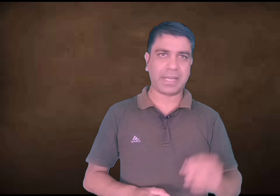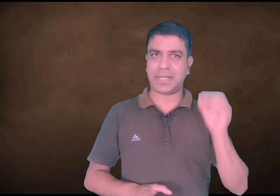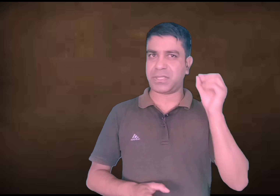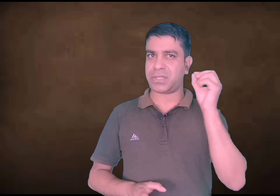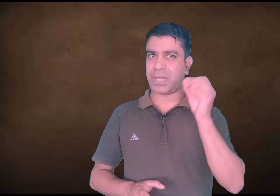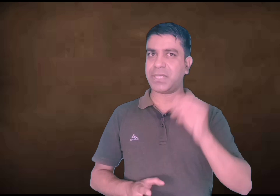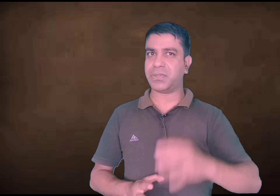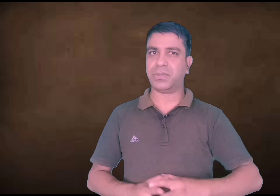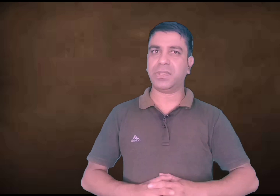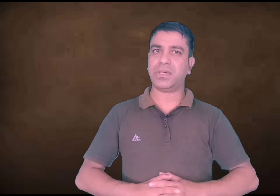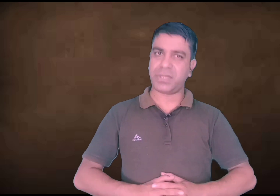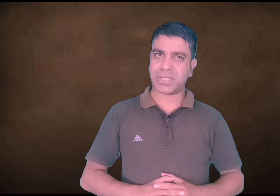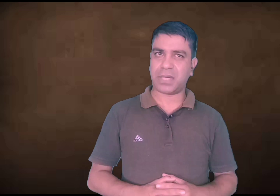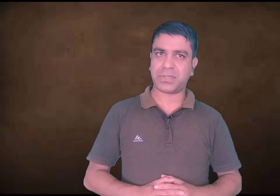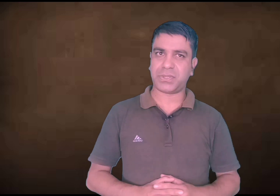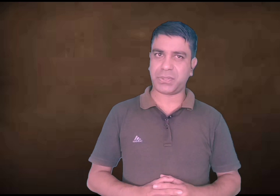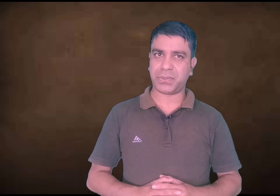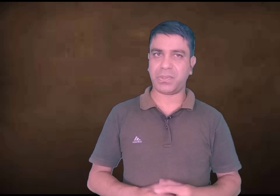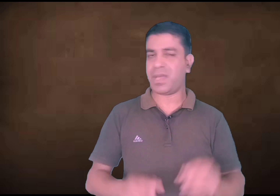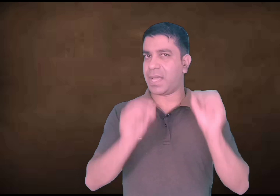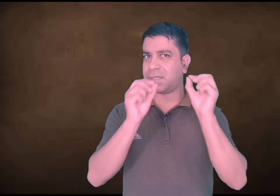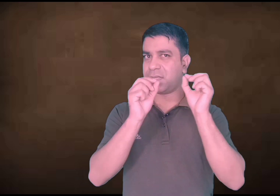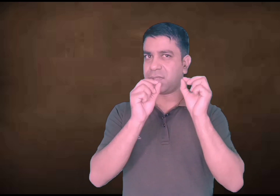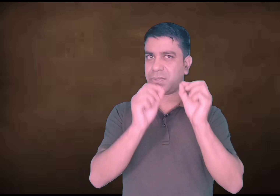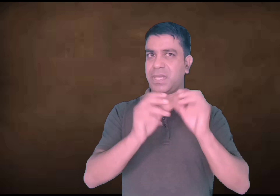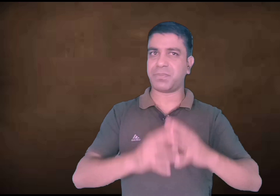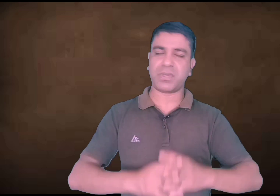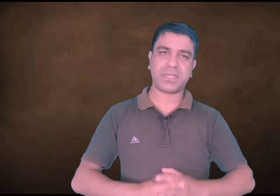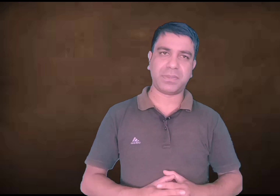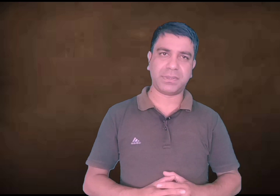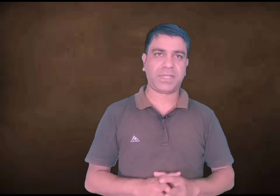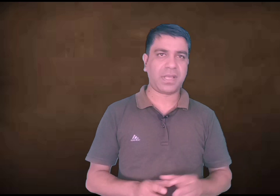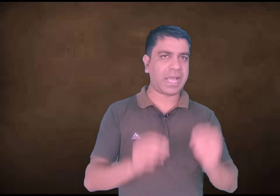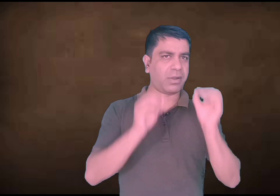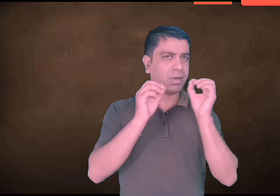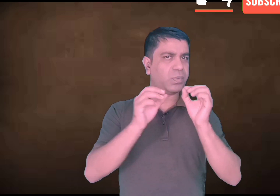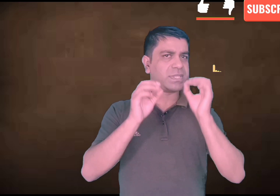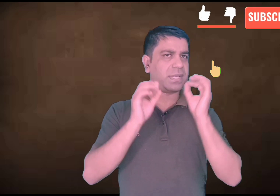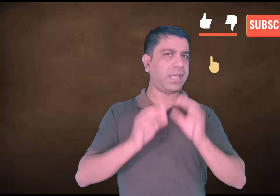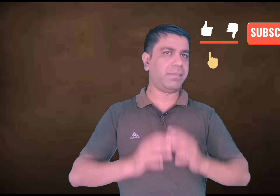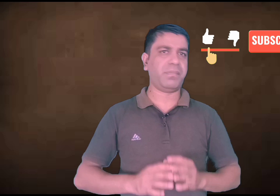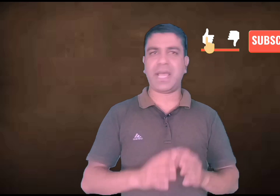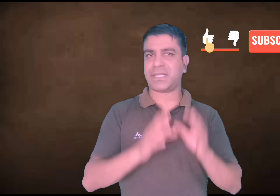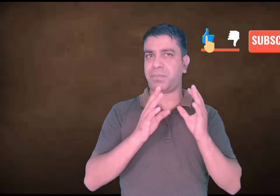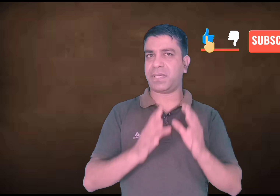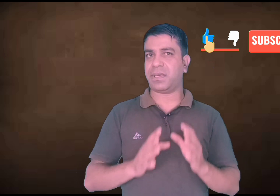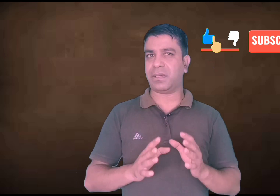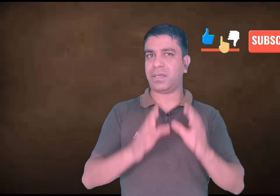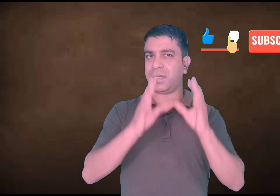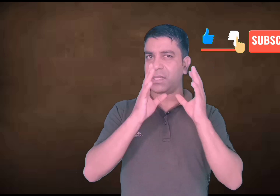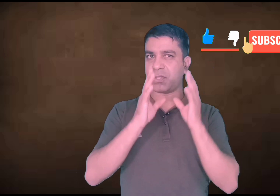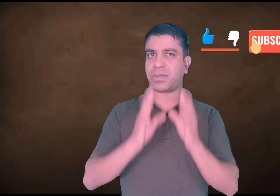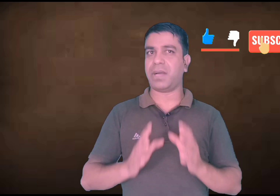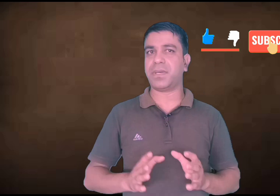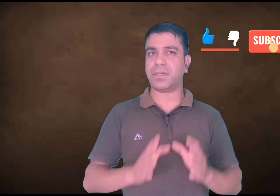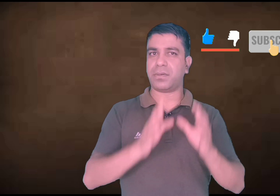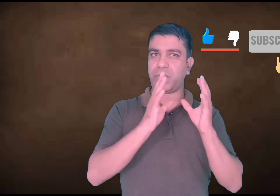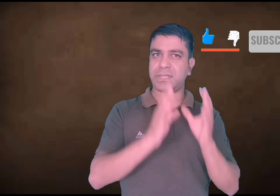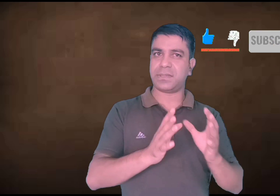and I shall try to reach out to you as soon as possible. I always aim at making English grammar, written